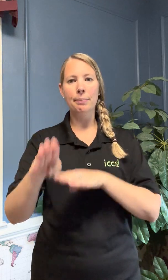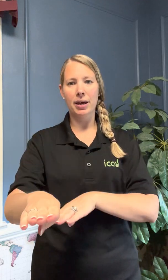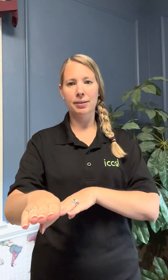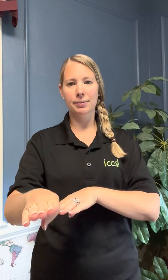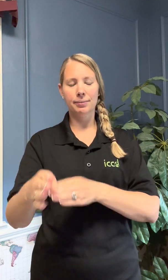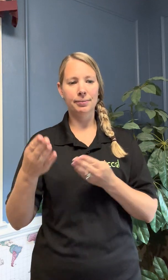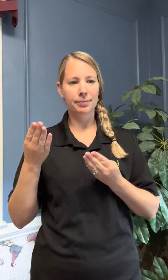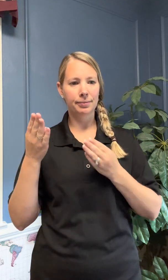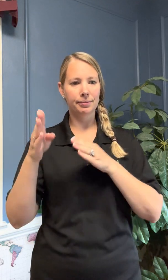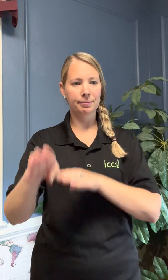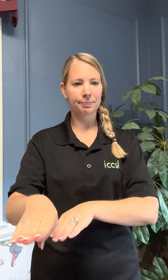bet.